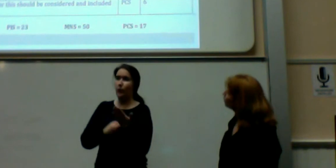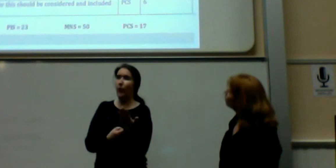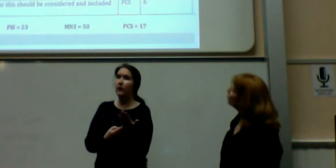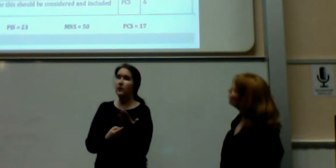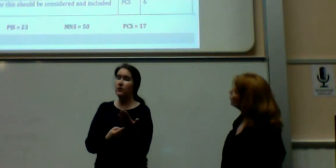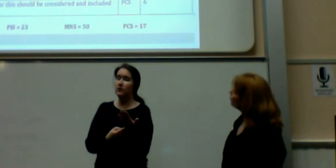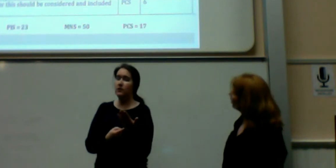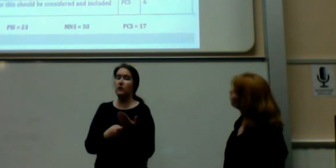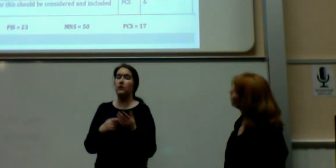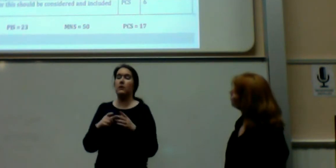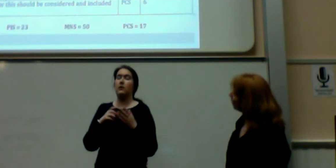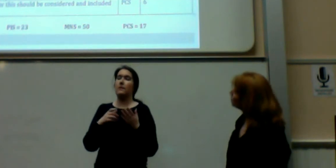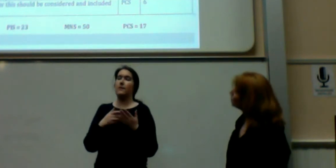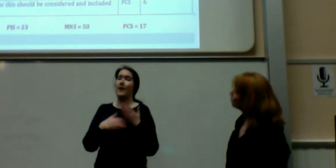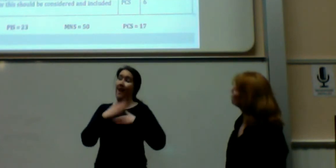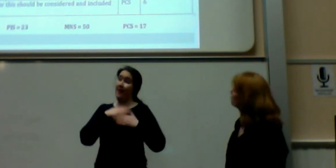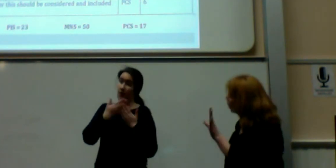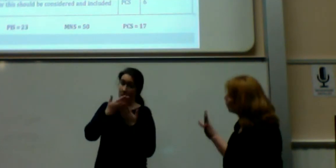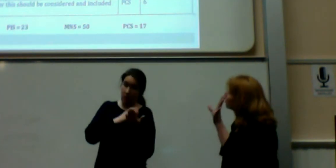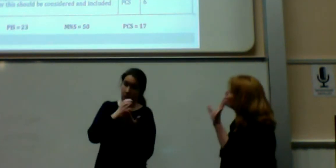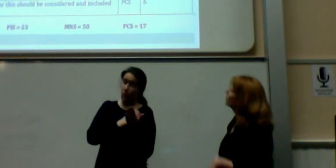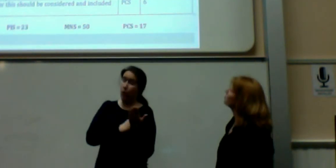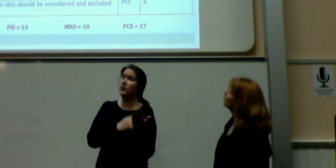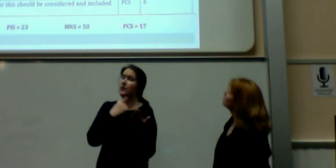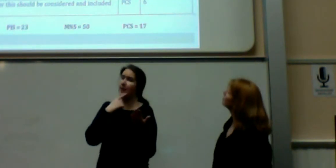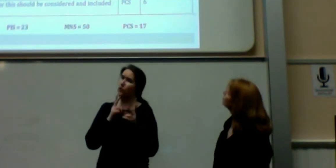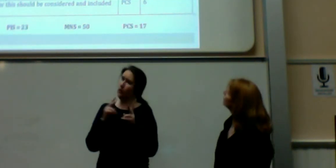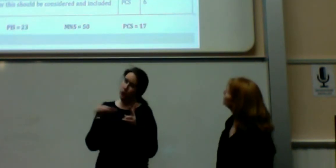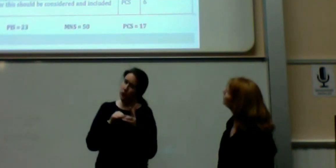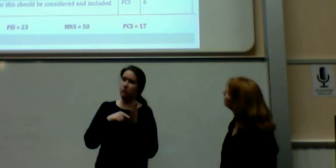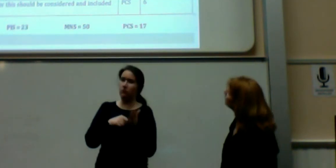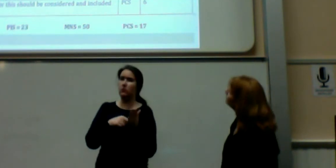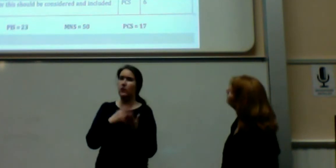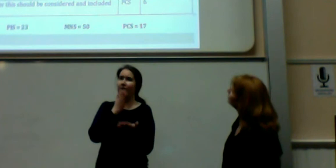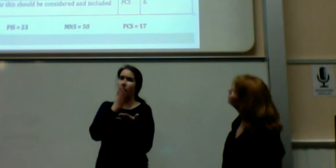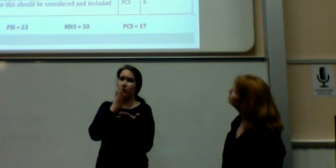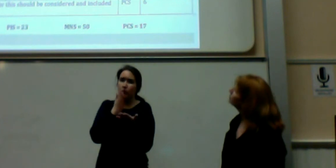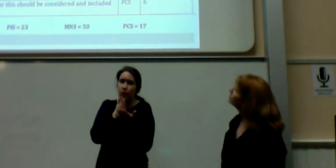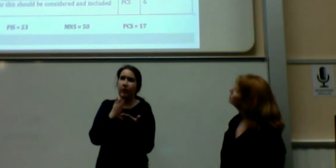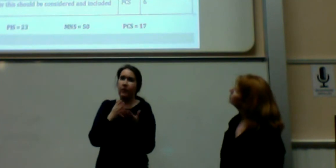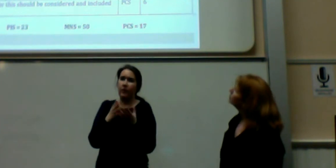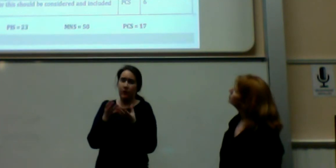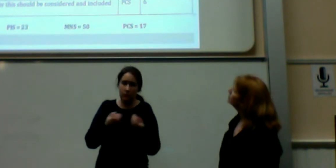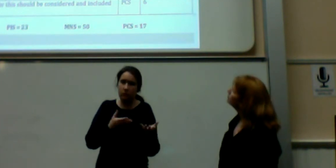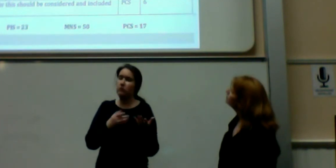The ethical code of the profession requires interpreters to always render the message faithfully.